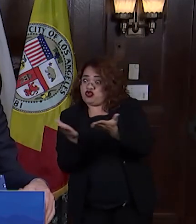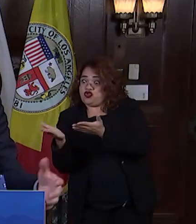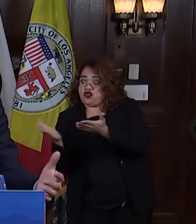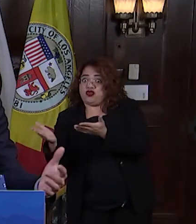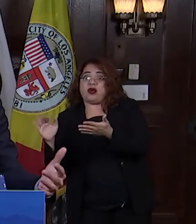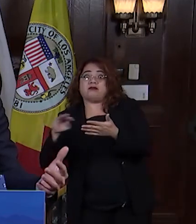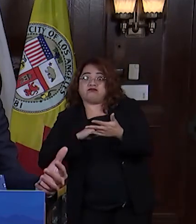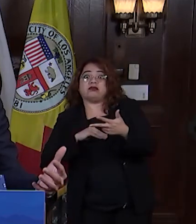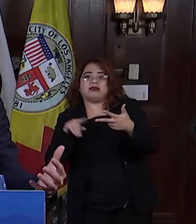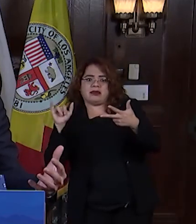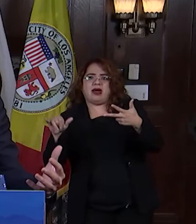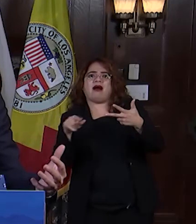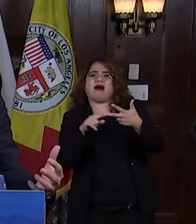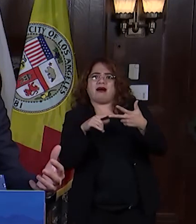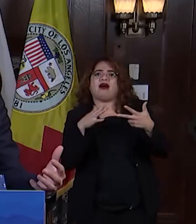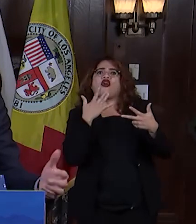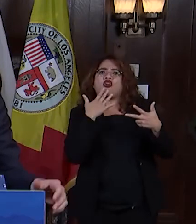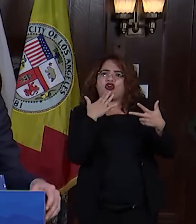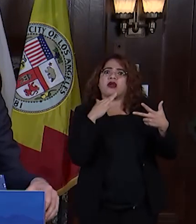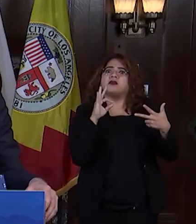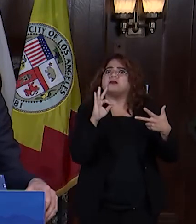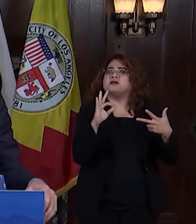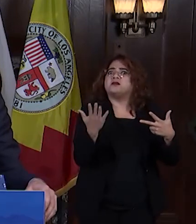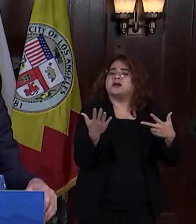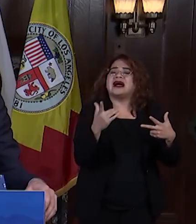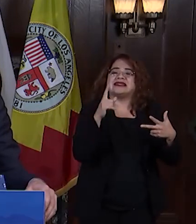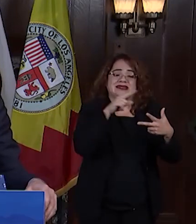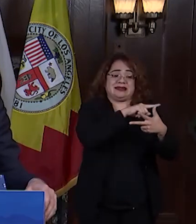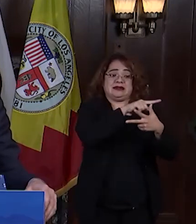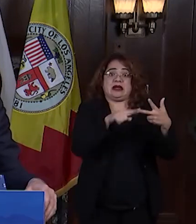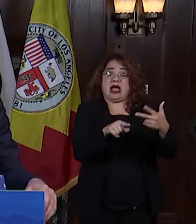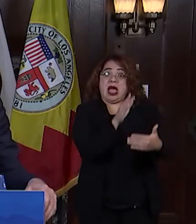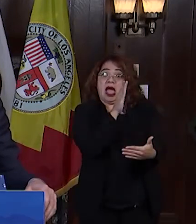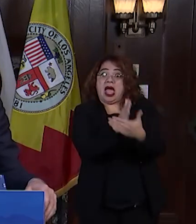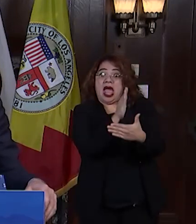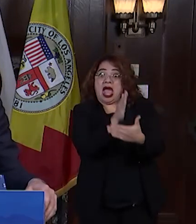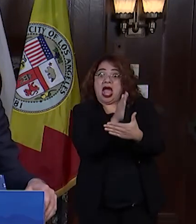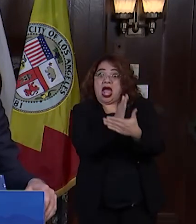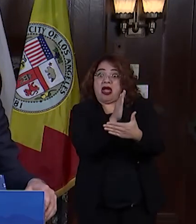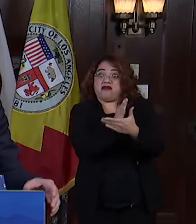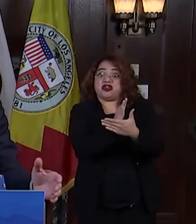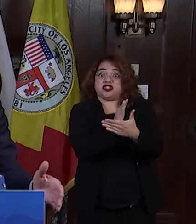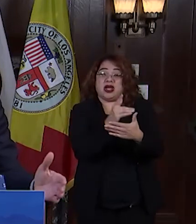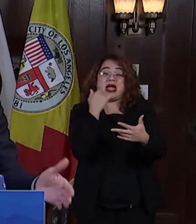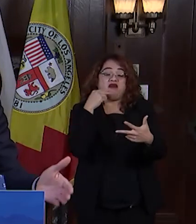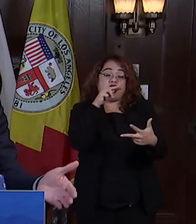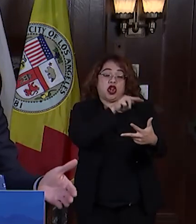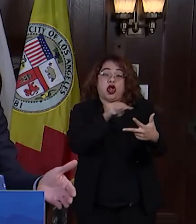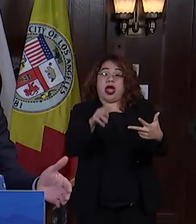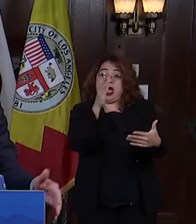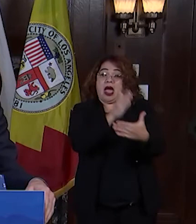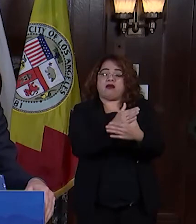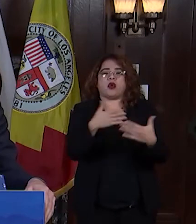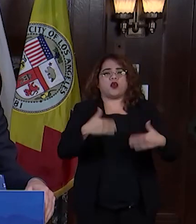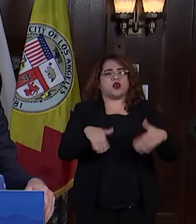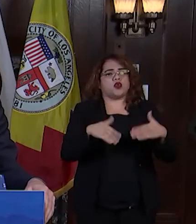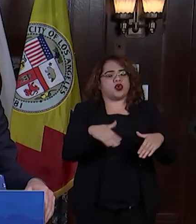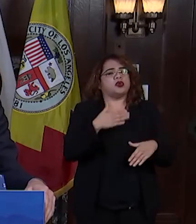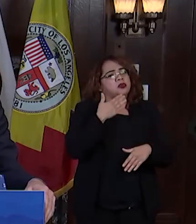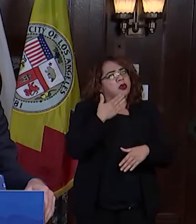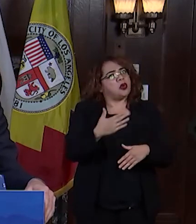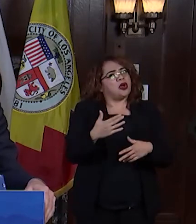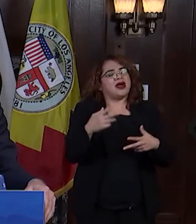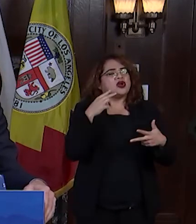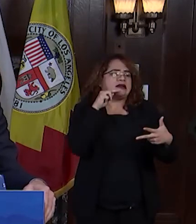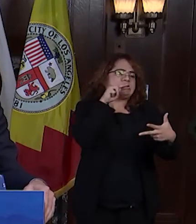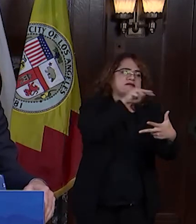But I think that, looking at an average of those 3 may be better than looking at the worst one. But today, that's the system we have to live with. If